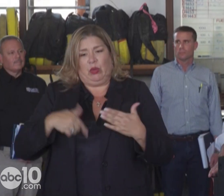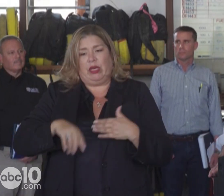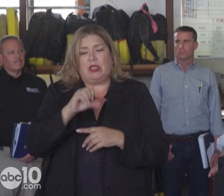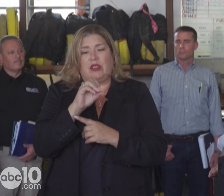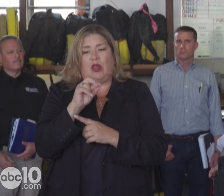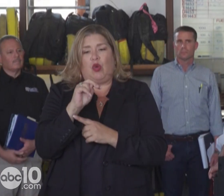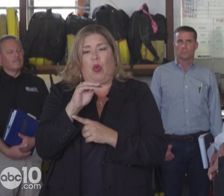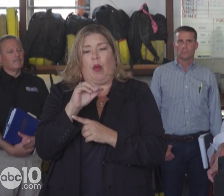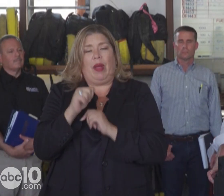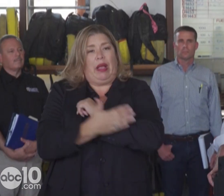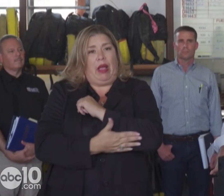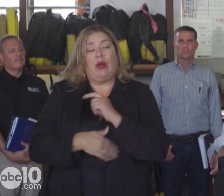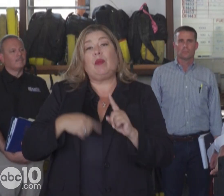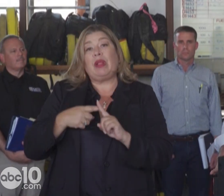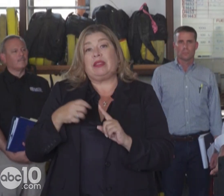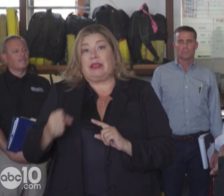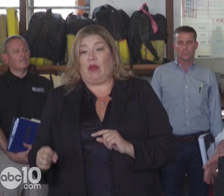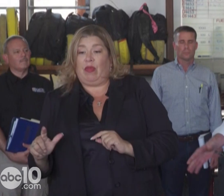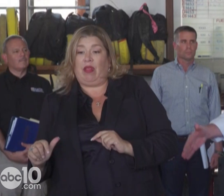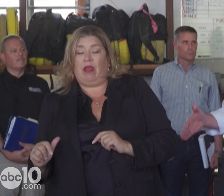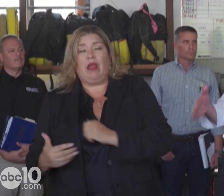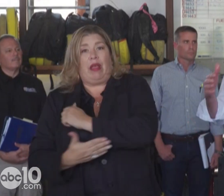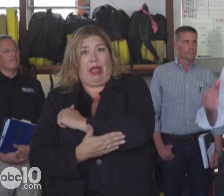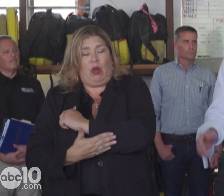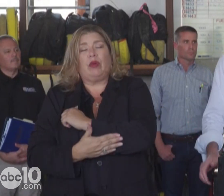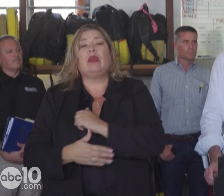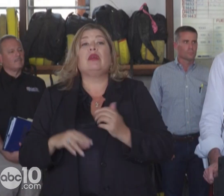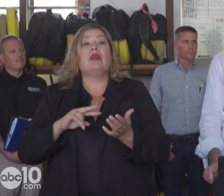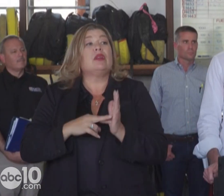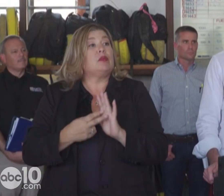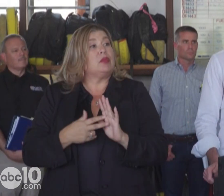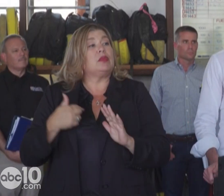County and in Los Angeles County, we